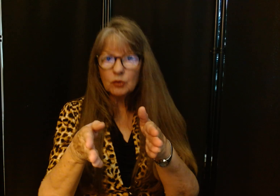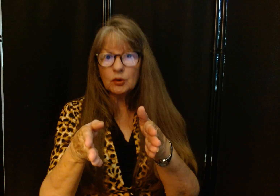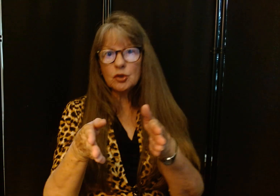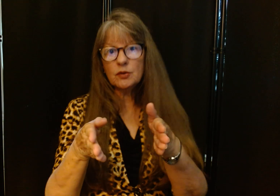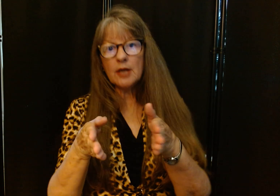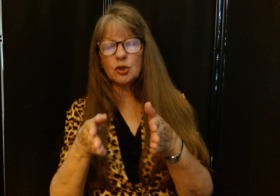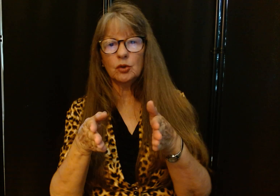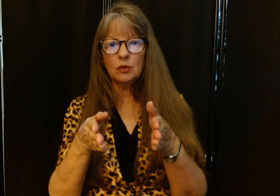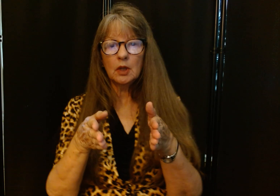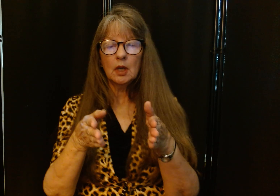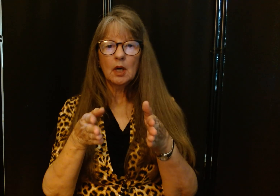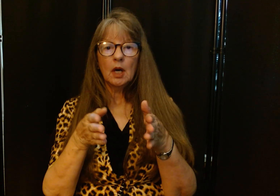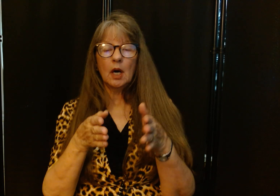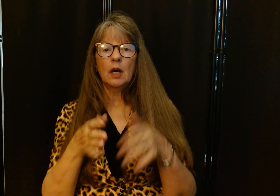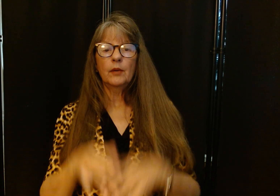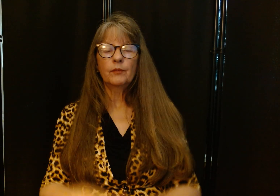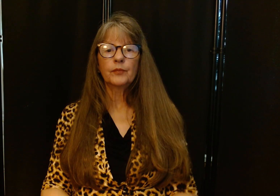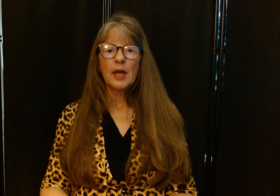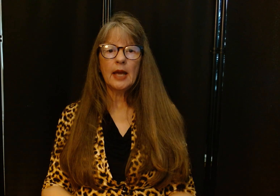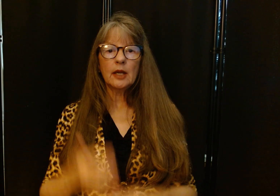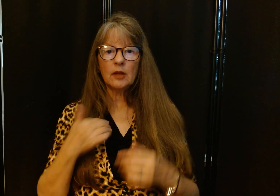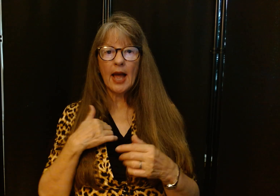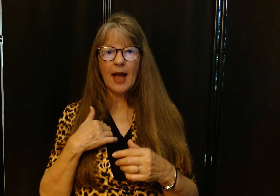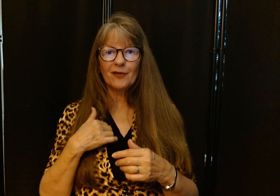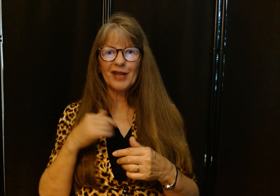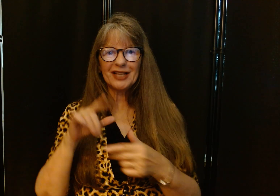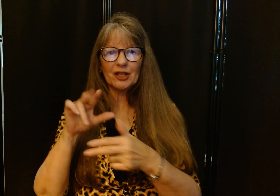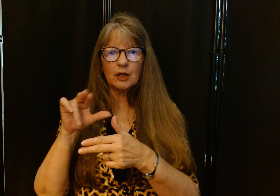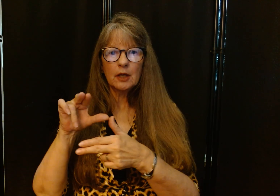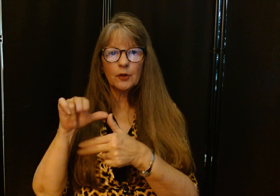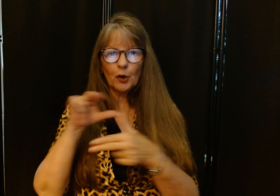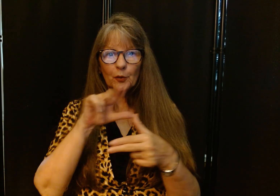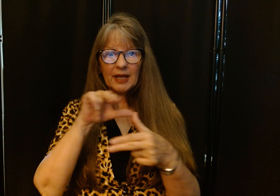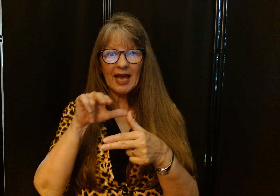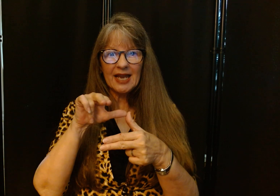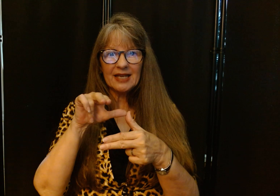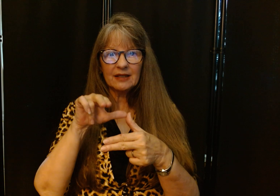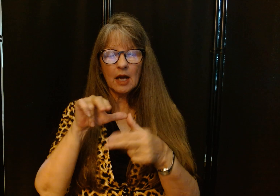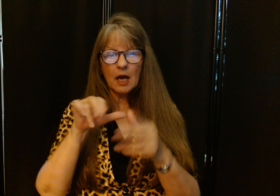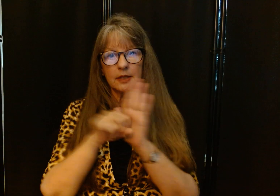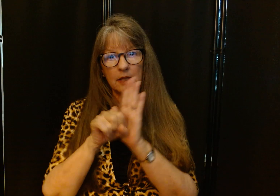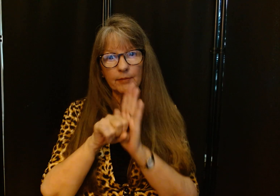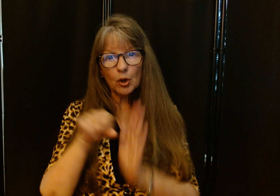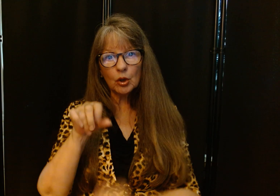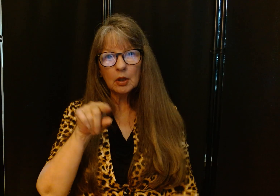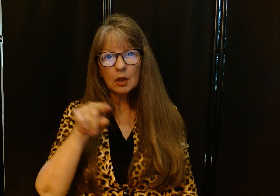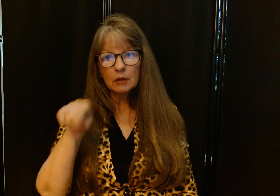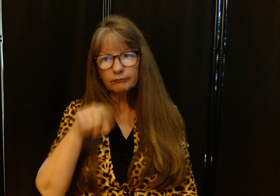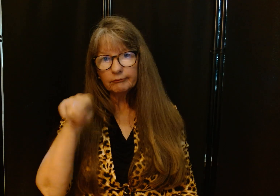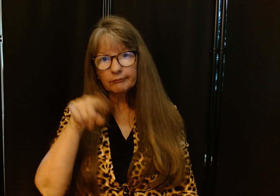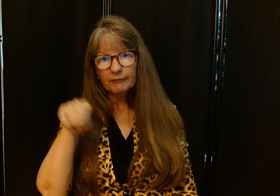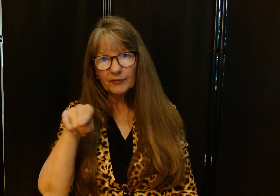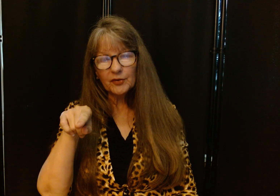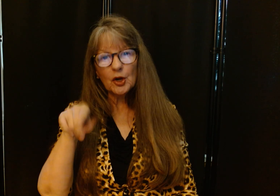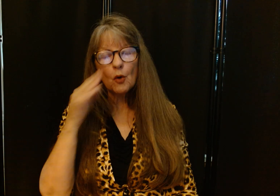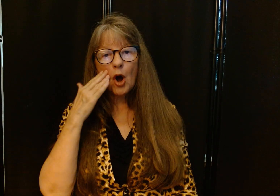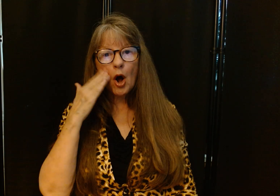do that too. And it'll have like the hurricane symbol, you know, on